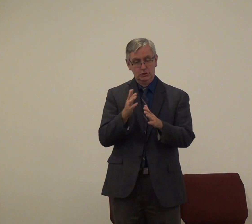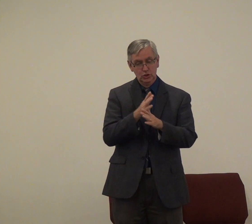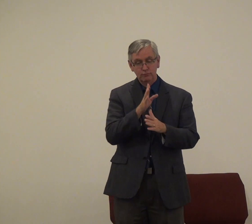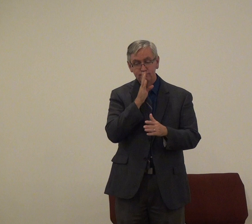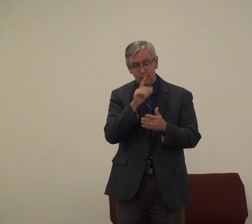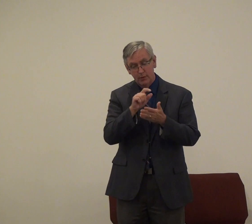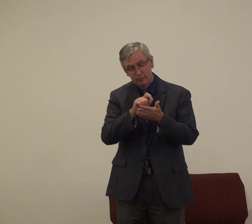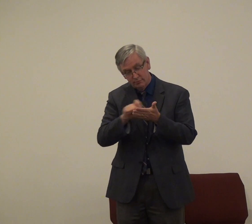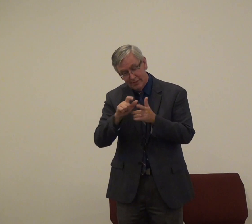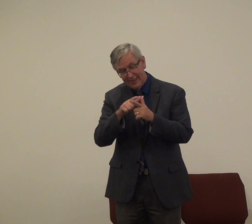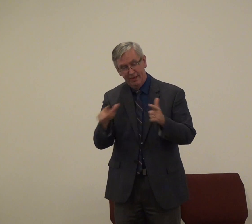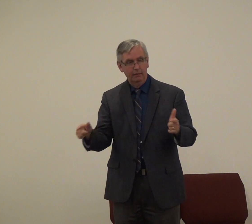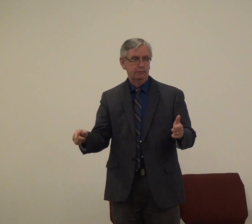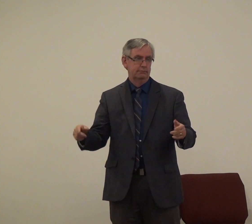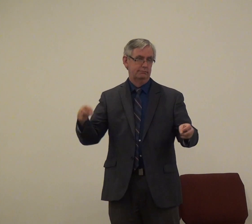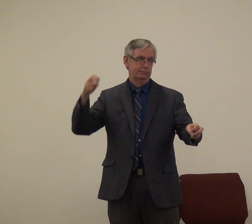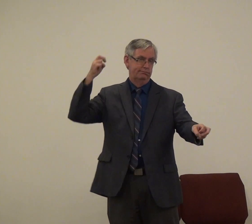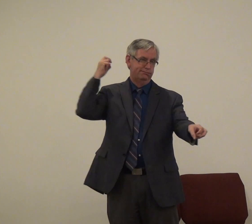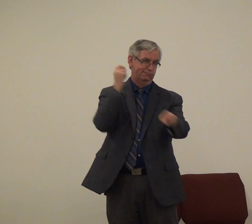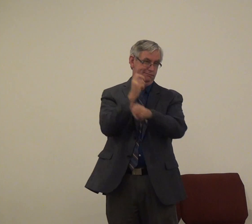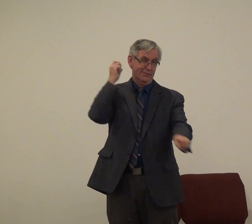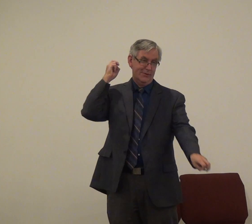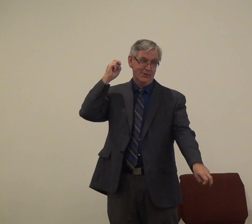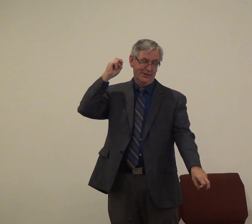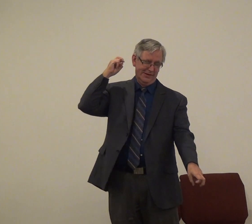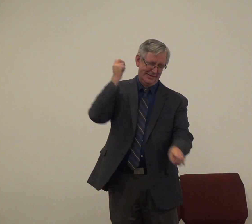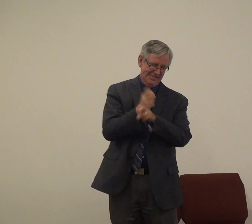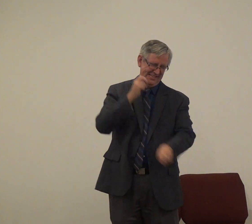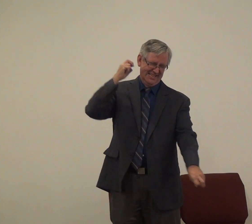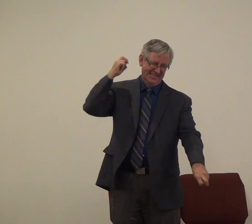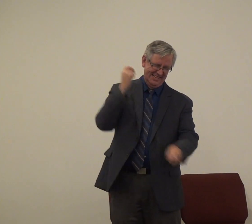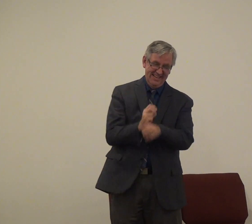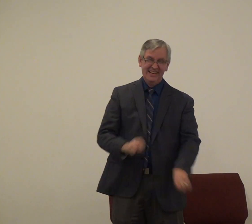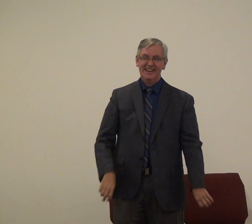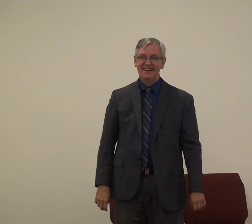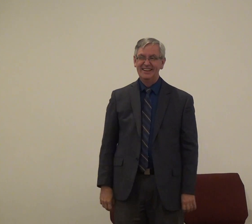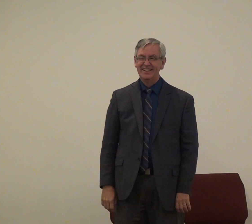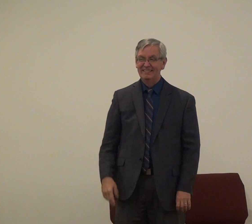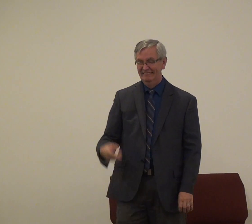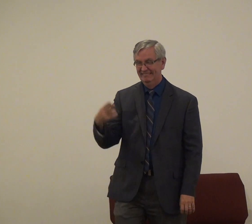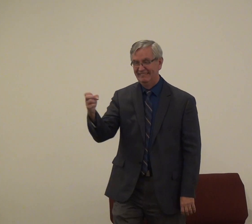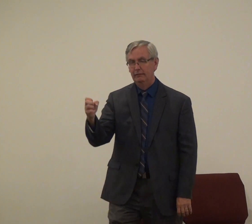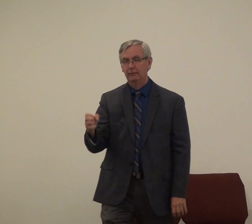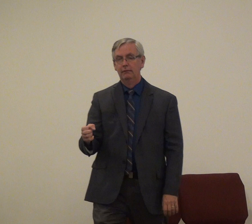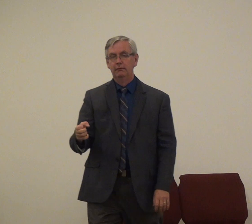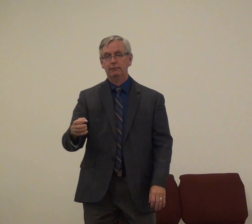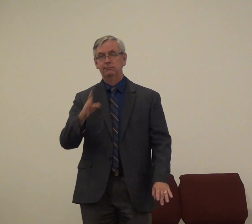language wasn't too bad, but learning that grammar and that German language, I'm just telling you, it was hard, hard,